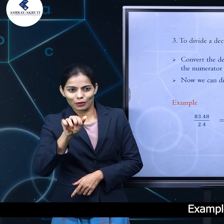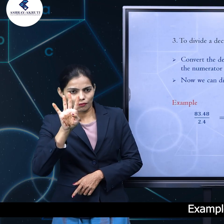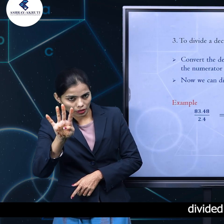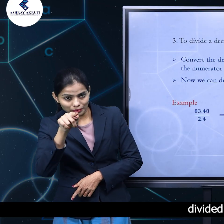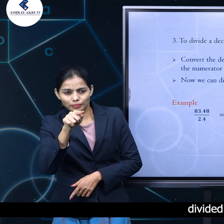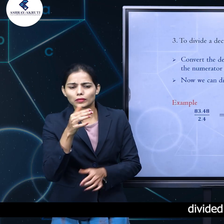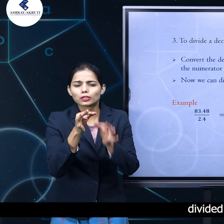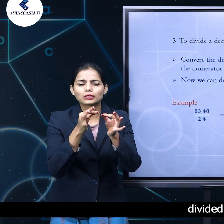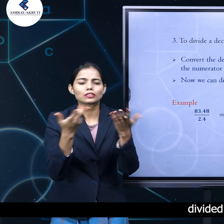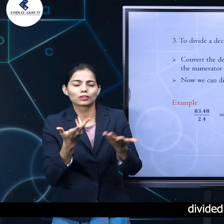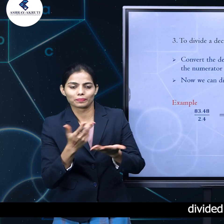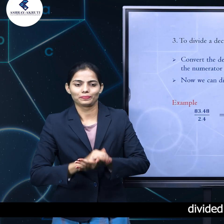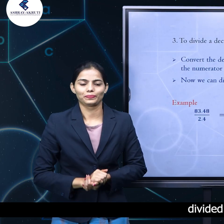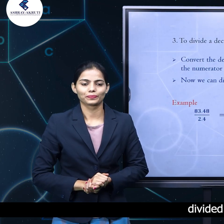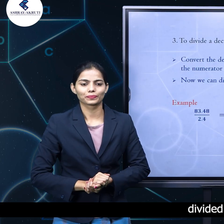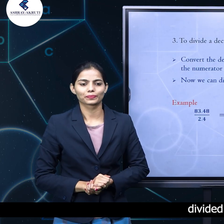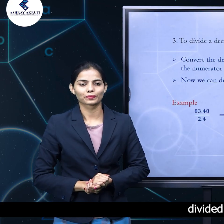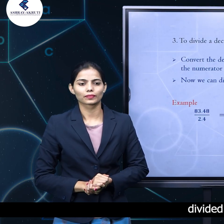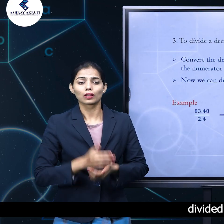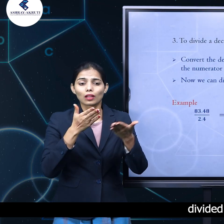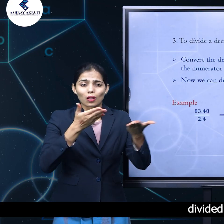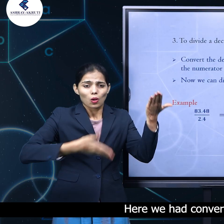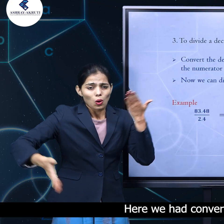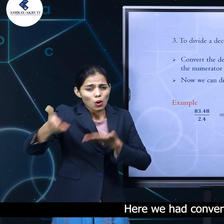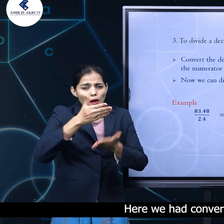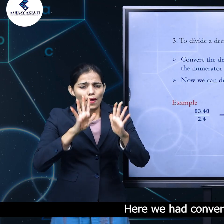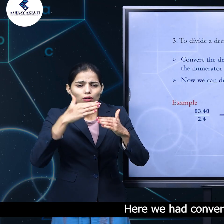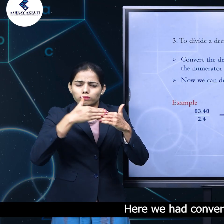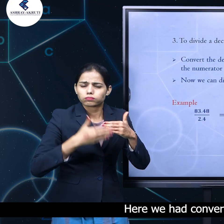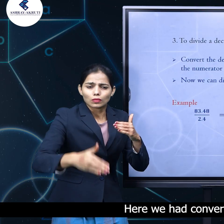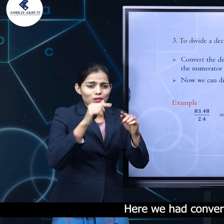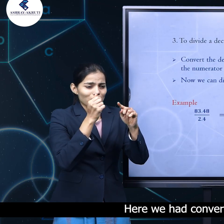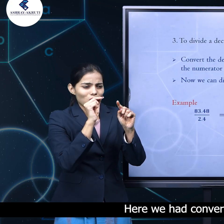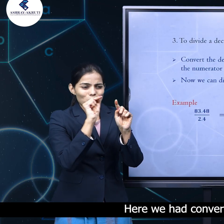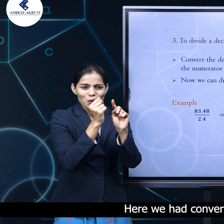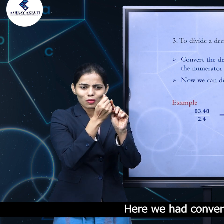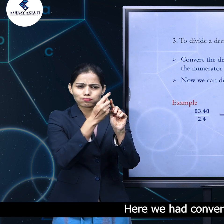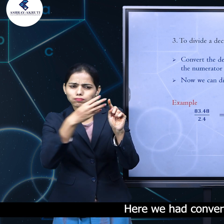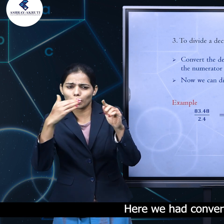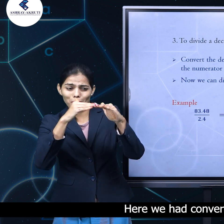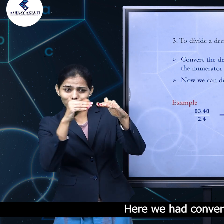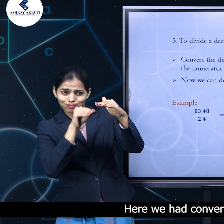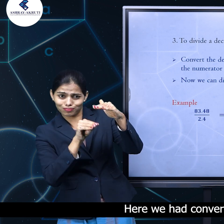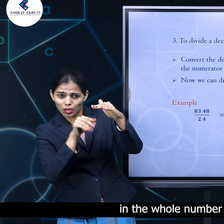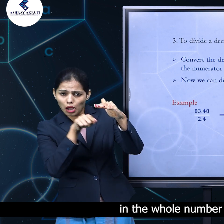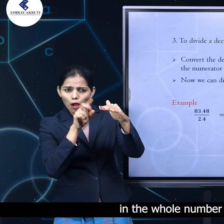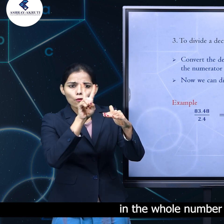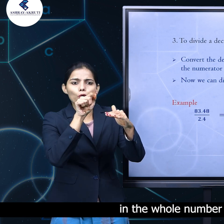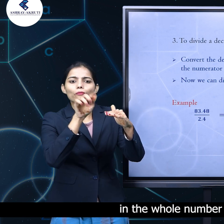83.48 divided by 2.4. Here we had converted denominator 2.4 in the whole